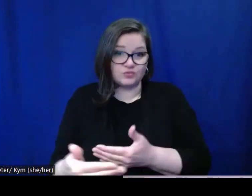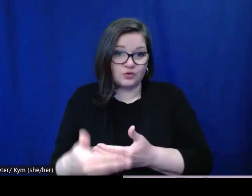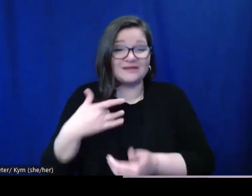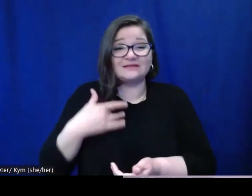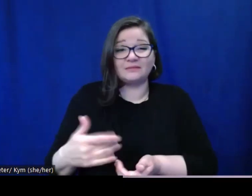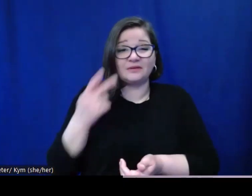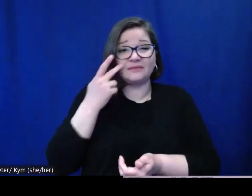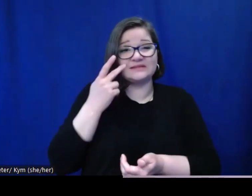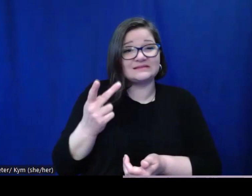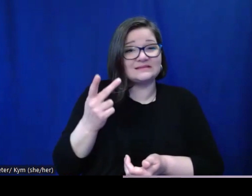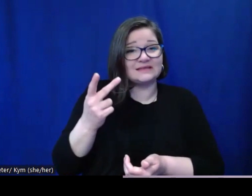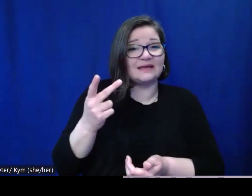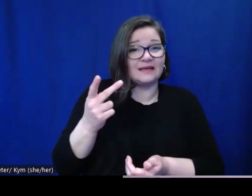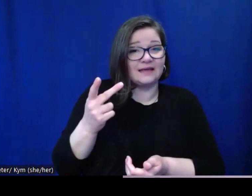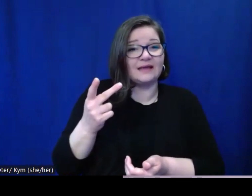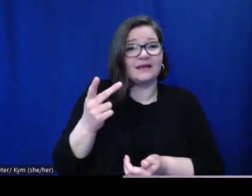our